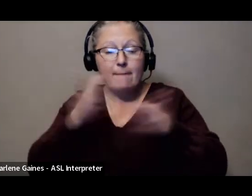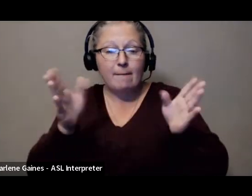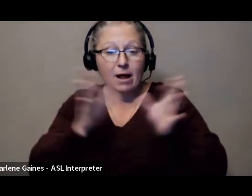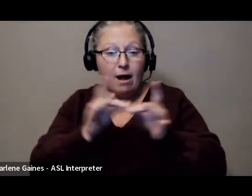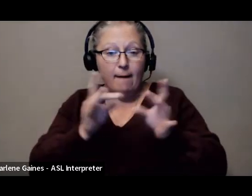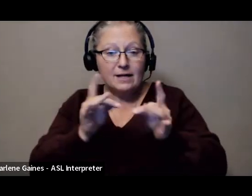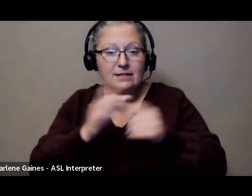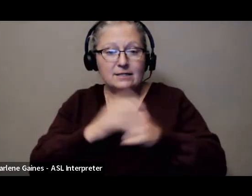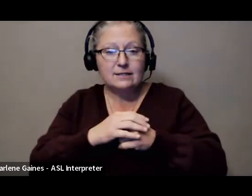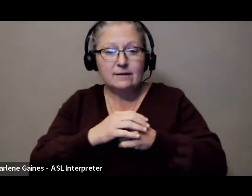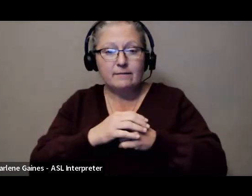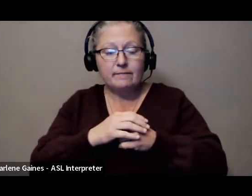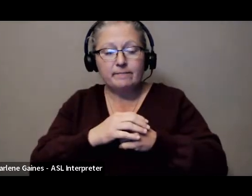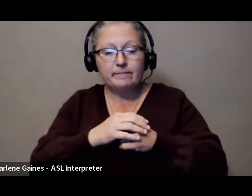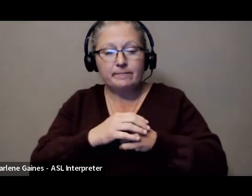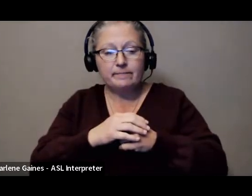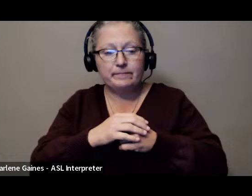comment.